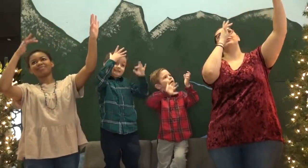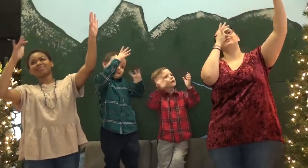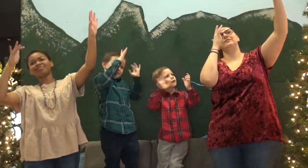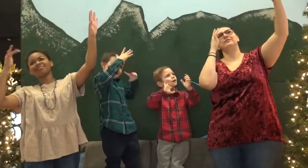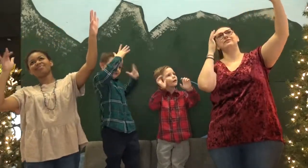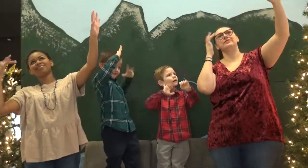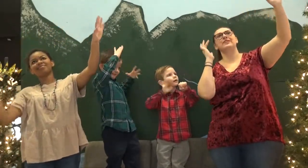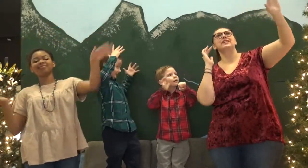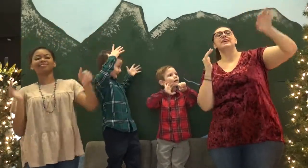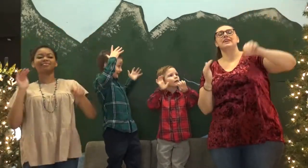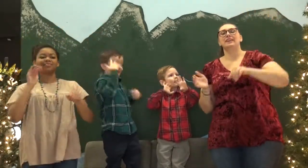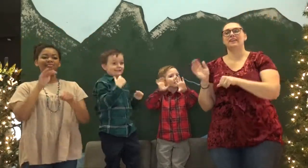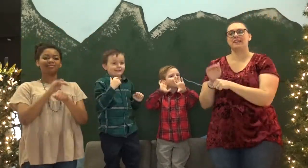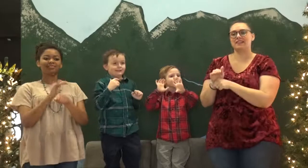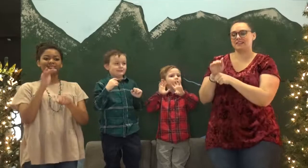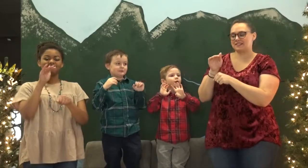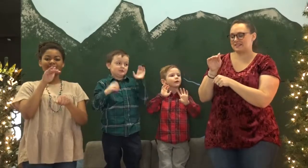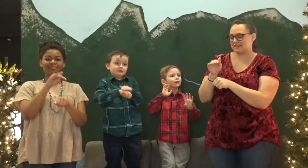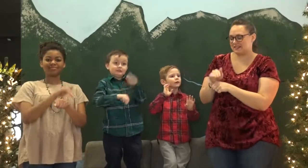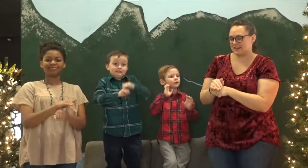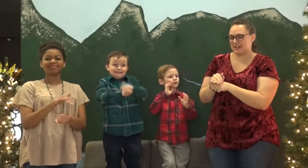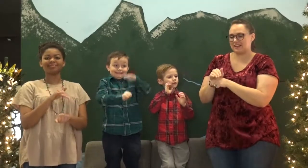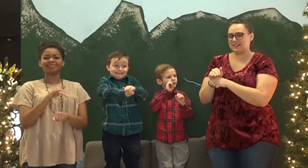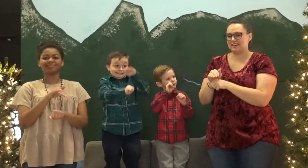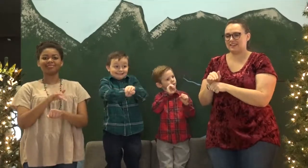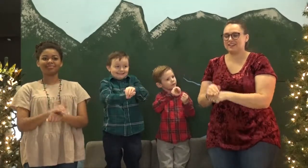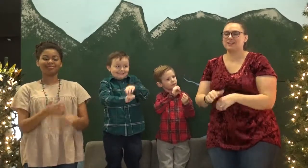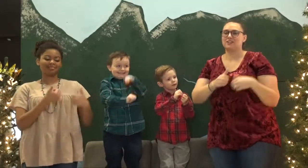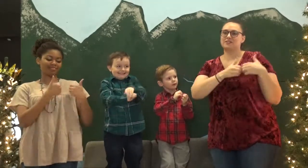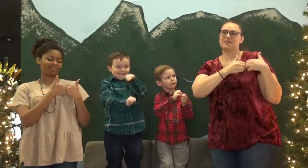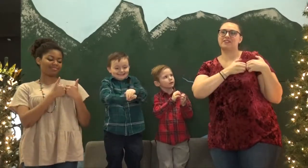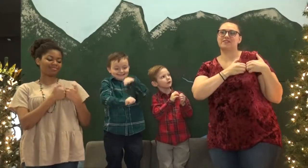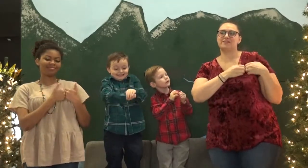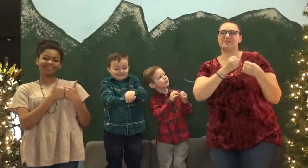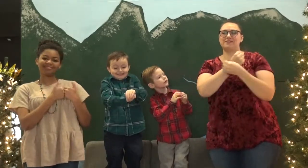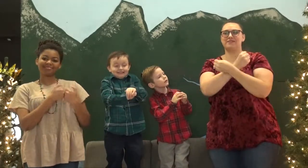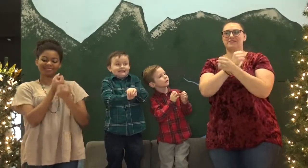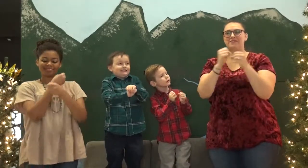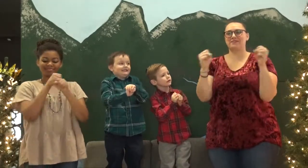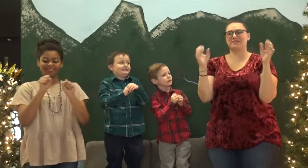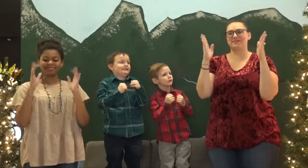Shining, it is the night of our dear Savior.